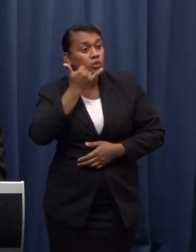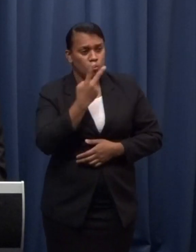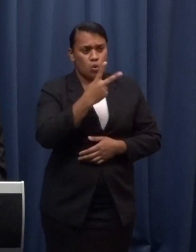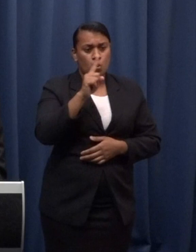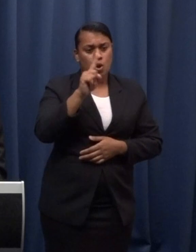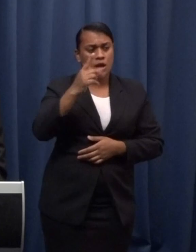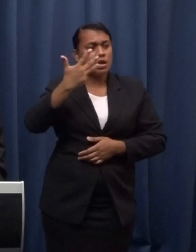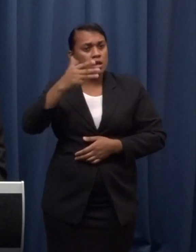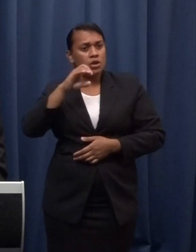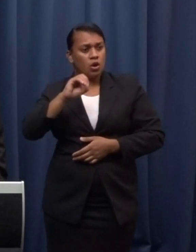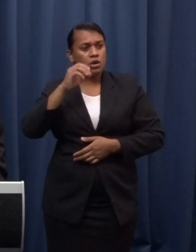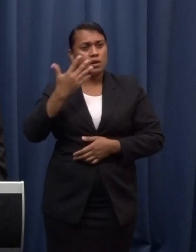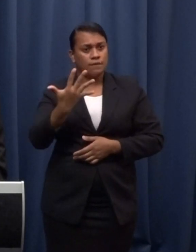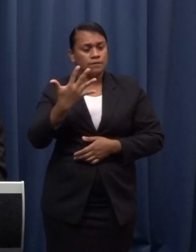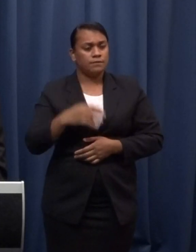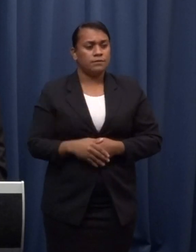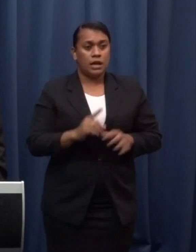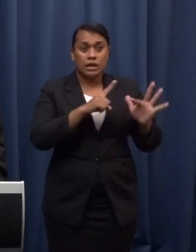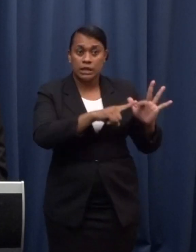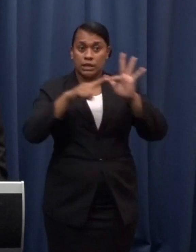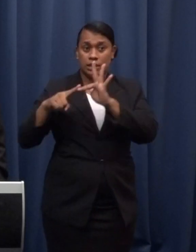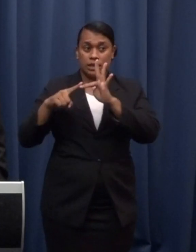221-9905. In the Eastern Division, call